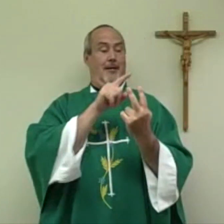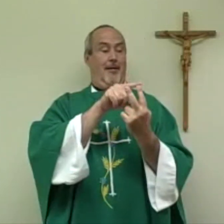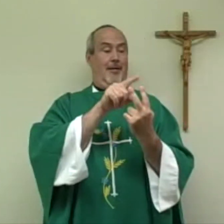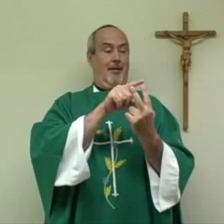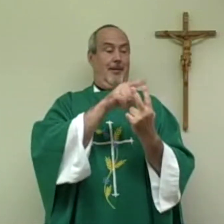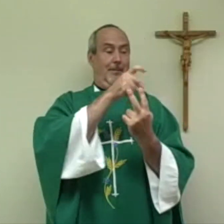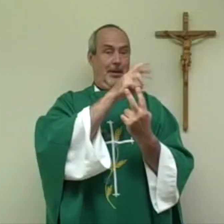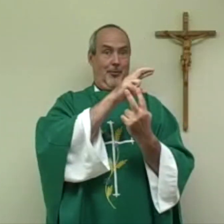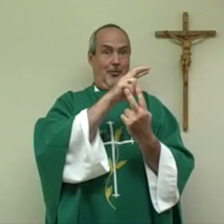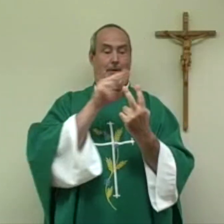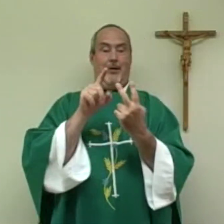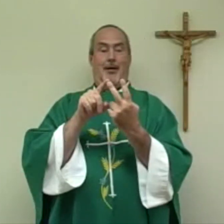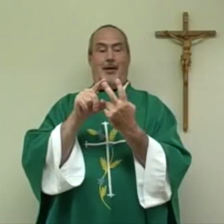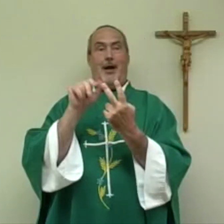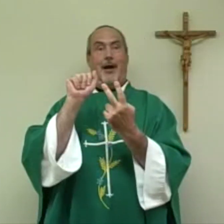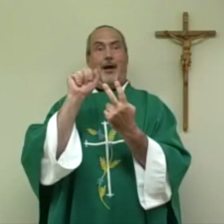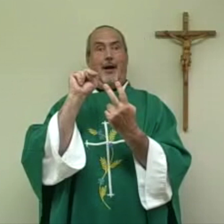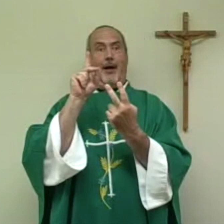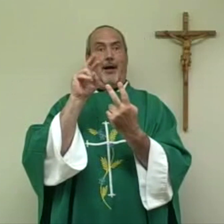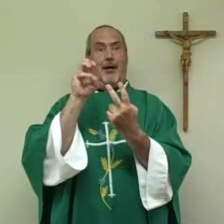they followed Jesus.